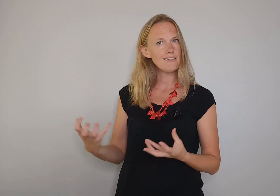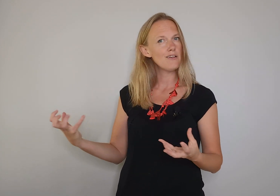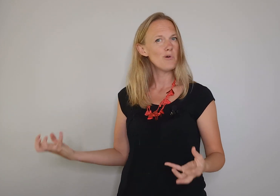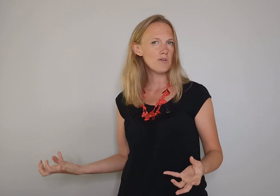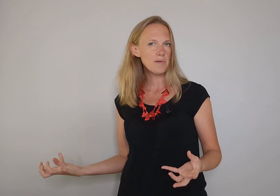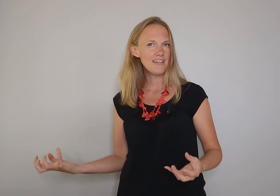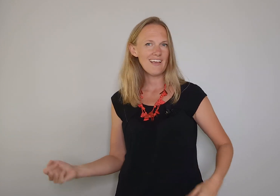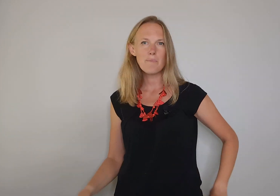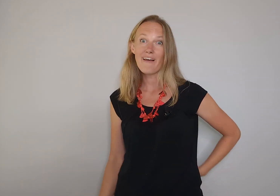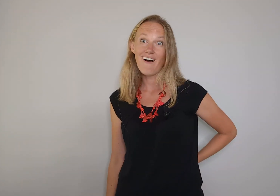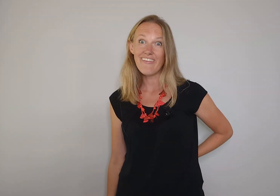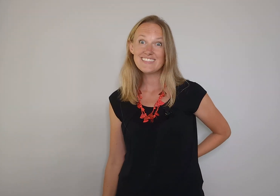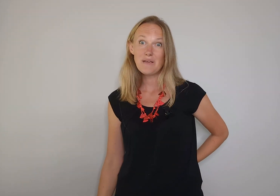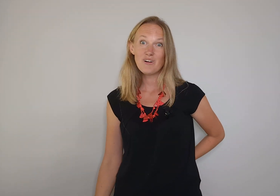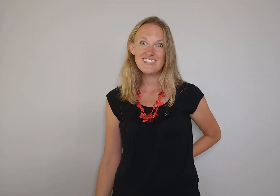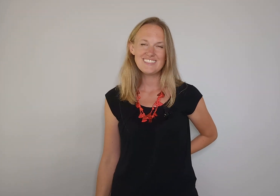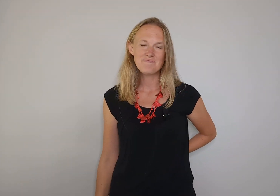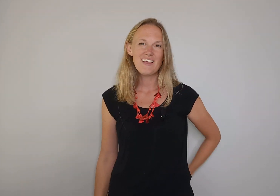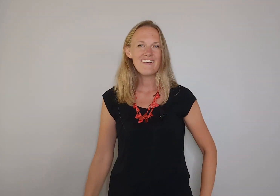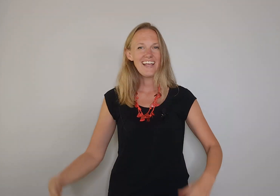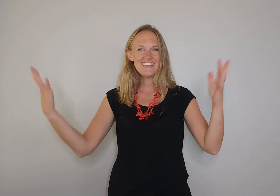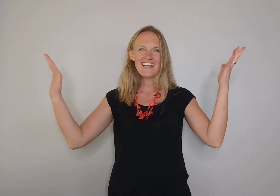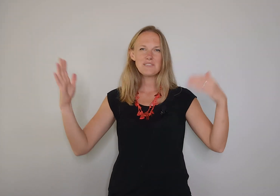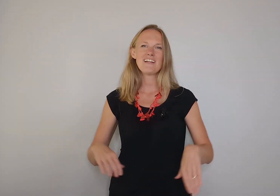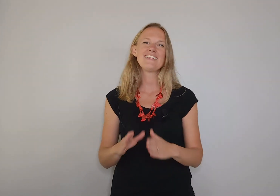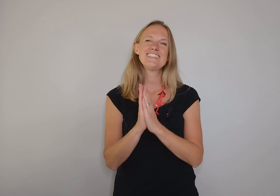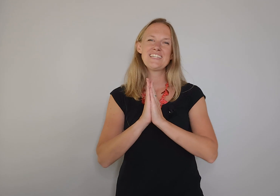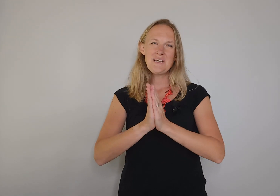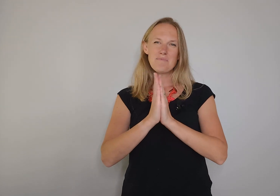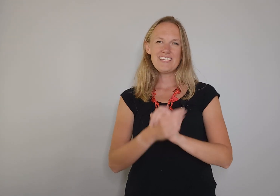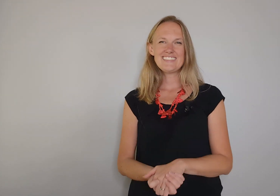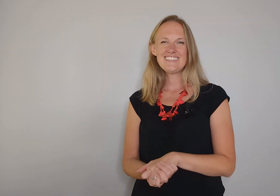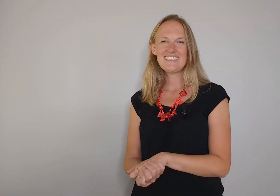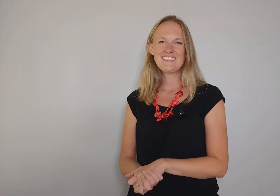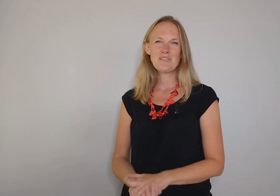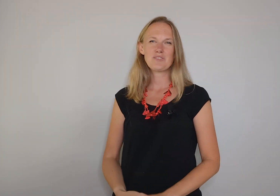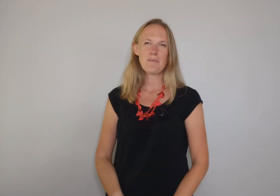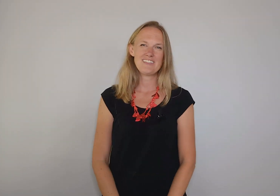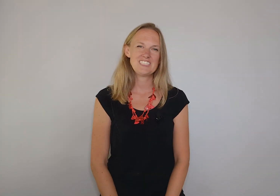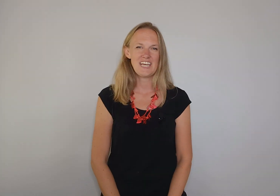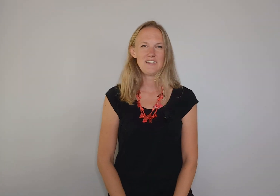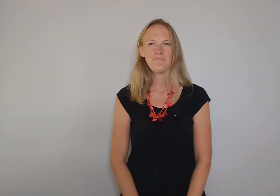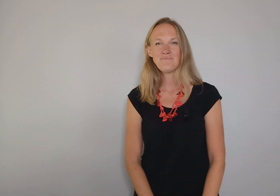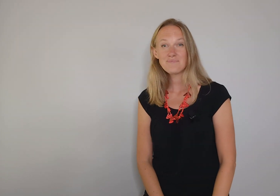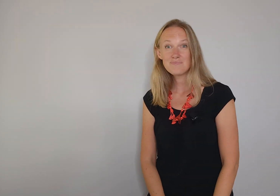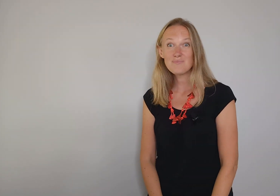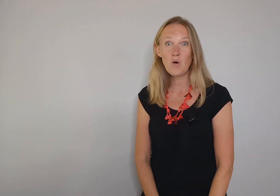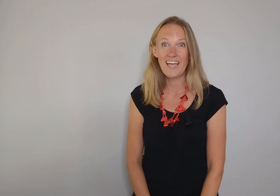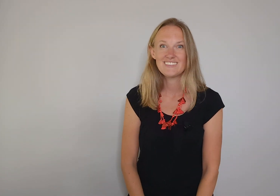a little more repeating, but all the same words. Okay, and then last but not least, please consider subscribing to the channel. Okay,